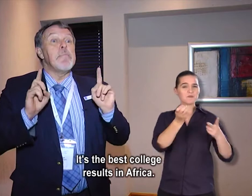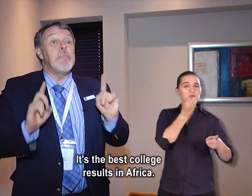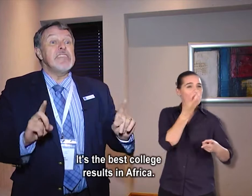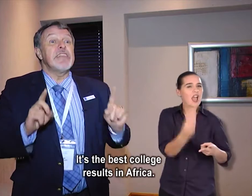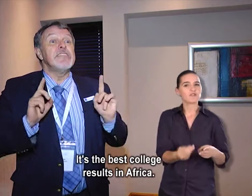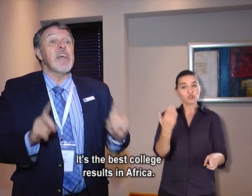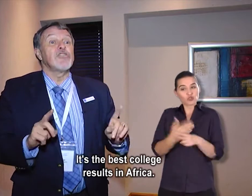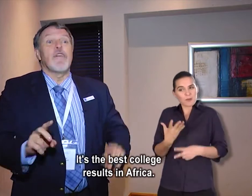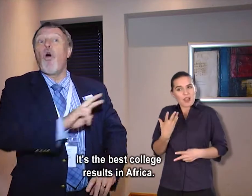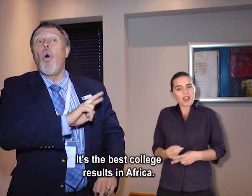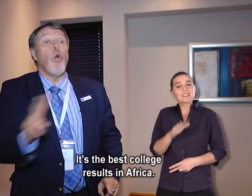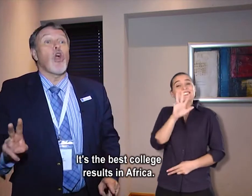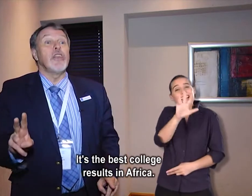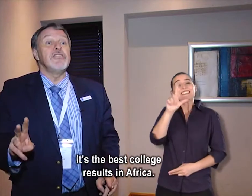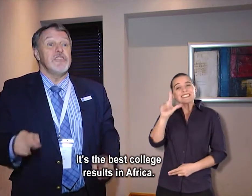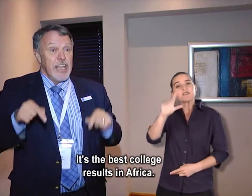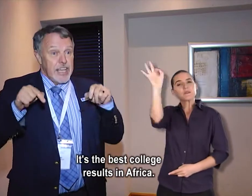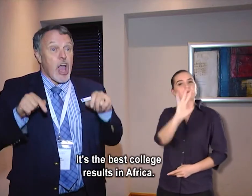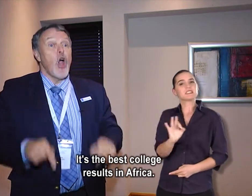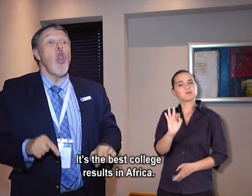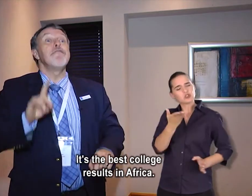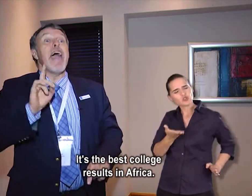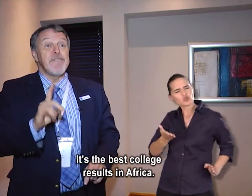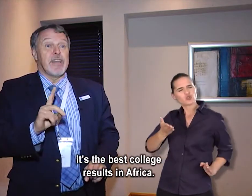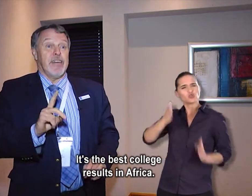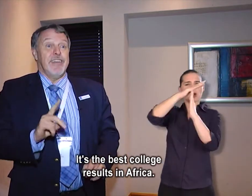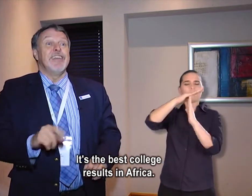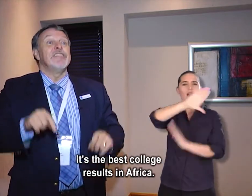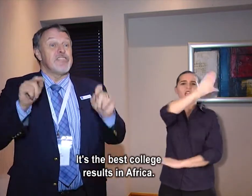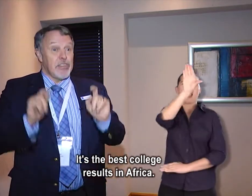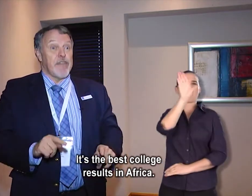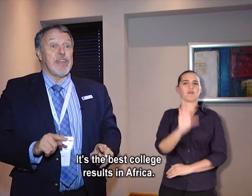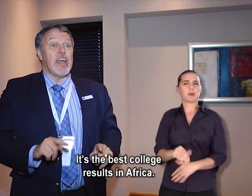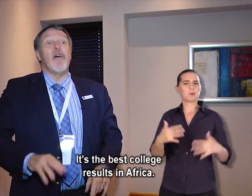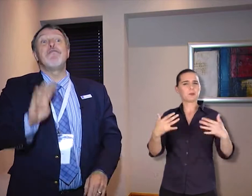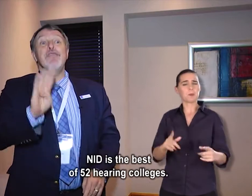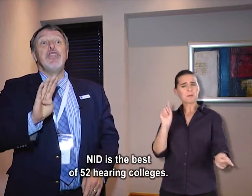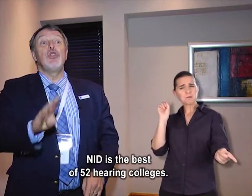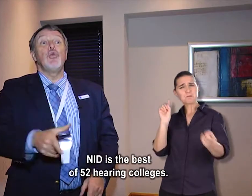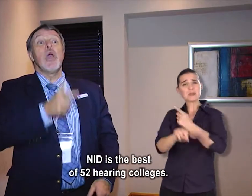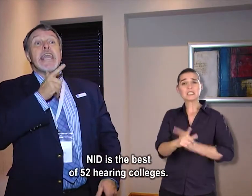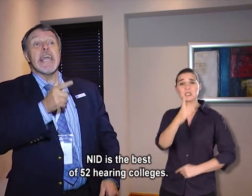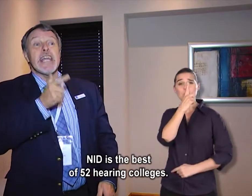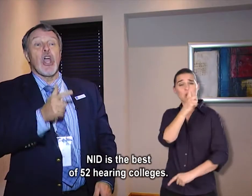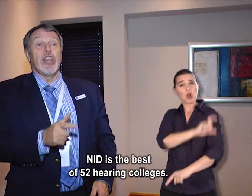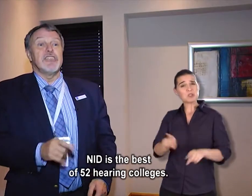the best results of all colleges in the whole of Africa. South Africa, of 52 hearing